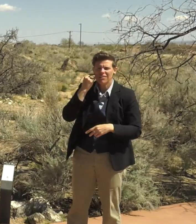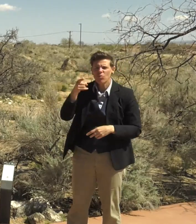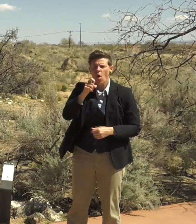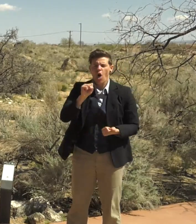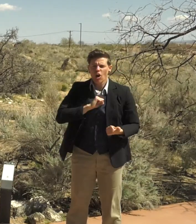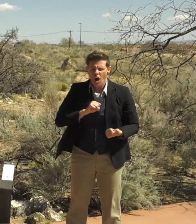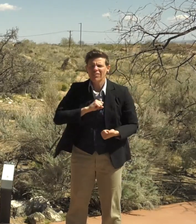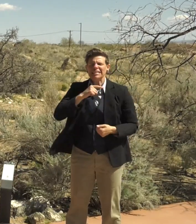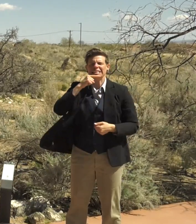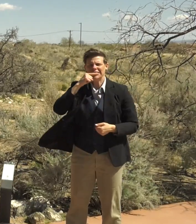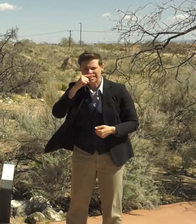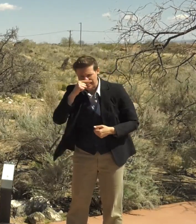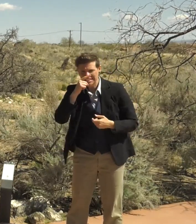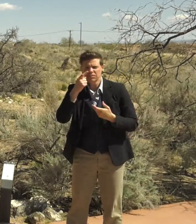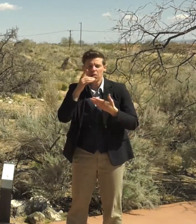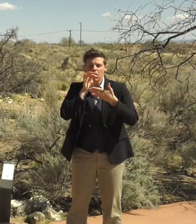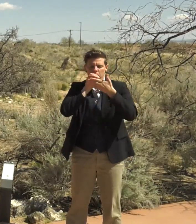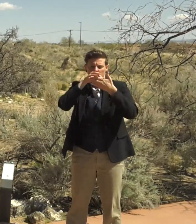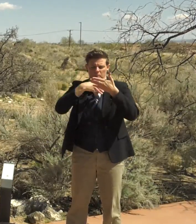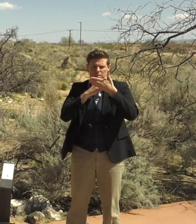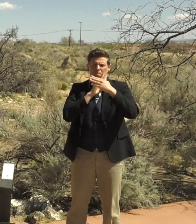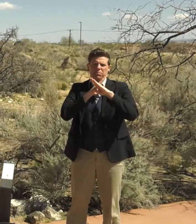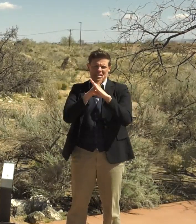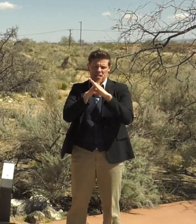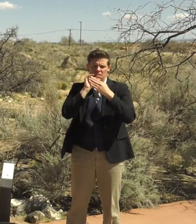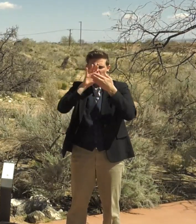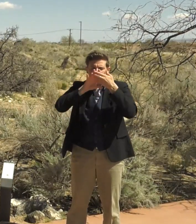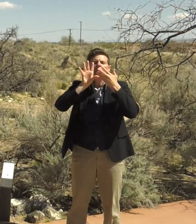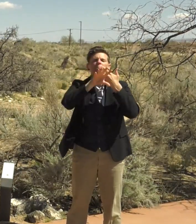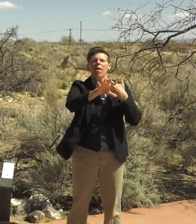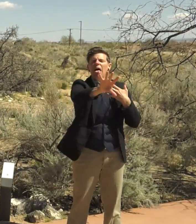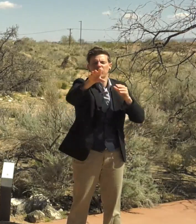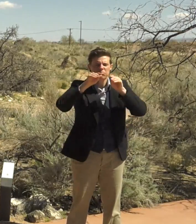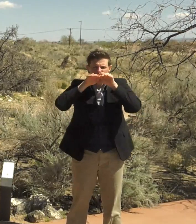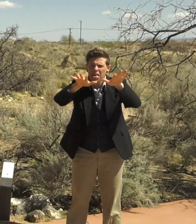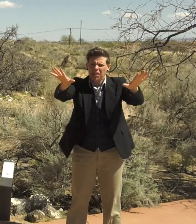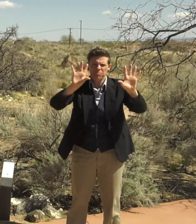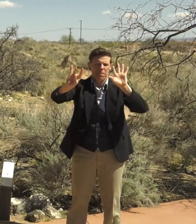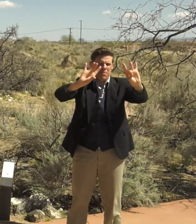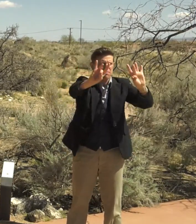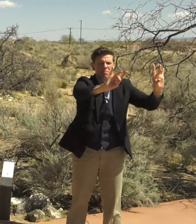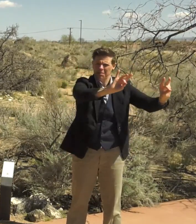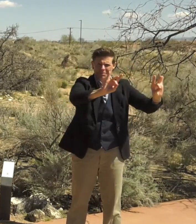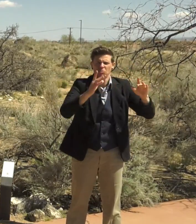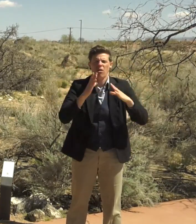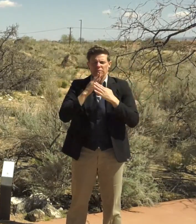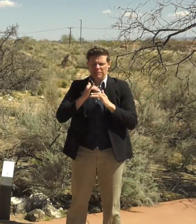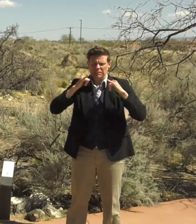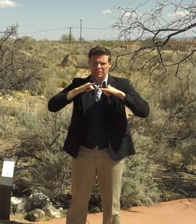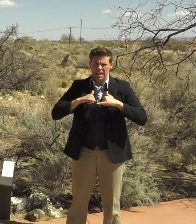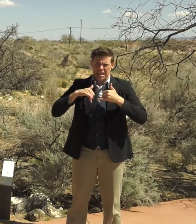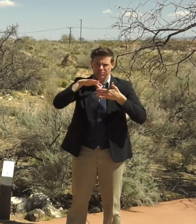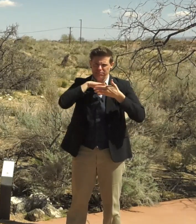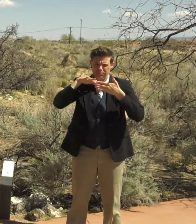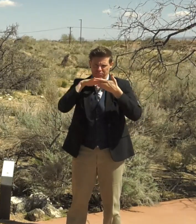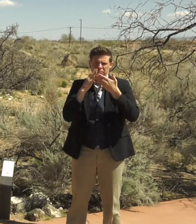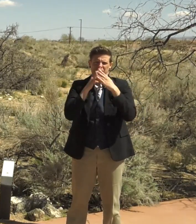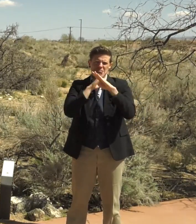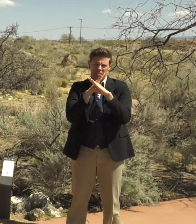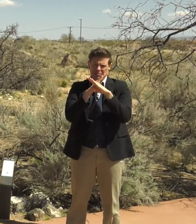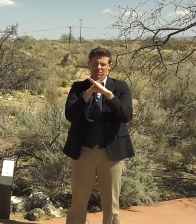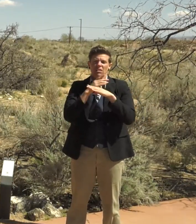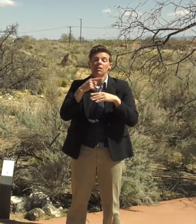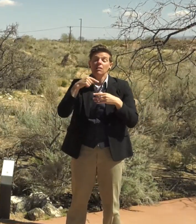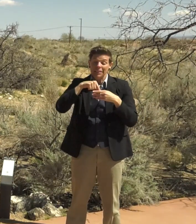intended to change what we've always said. This type of face covering is not going to protect you necessarily from getting any kind of an infection. It is